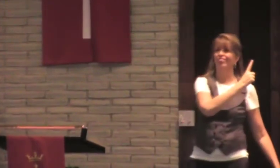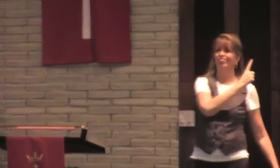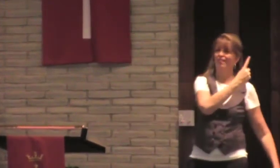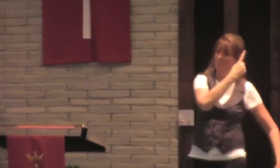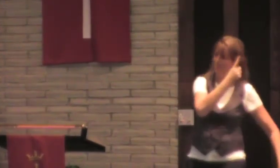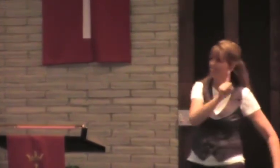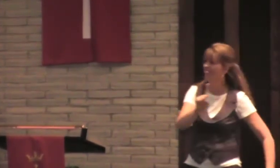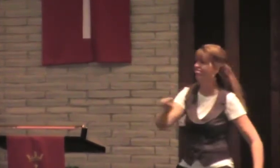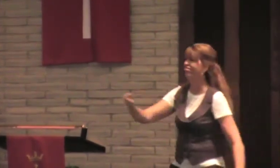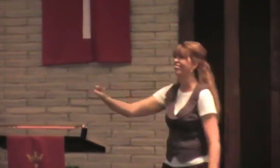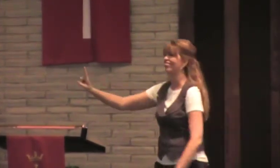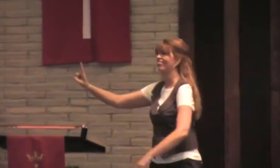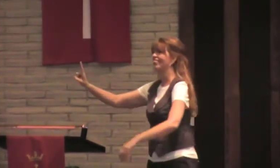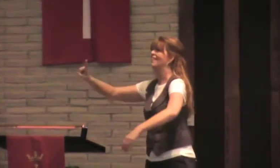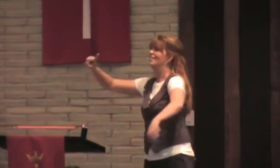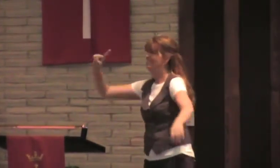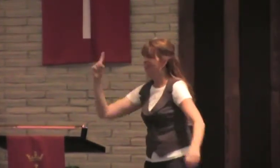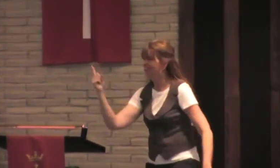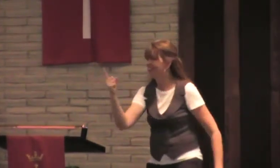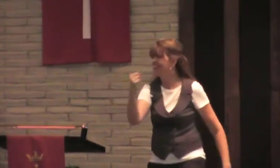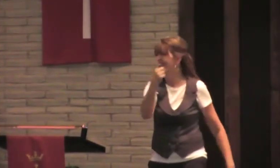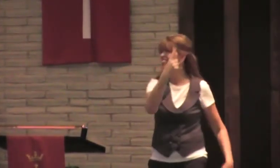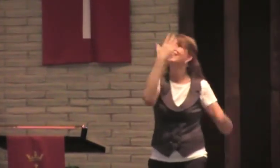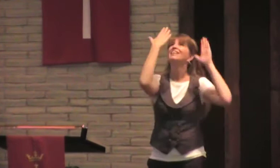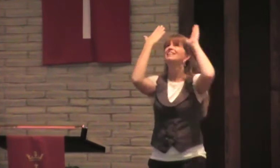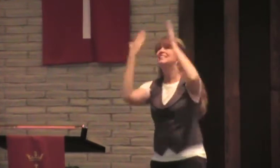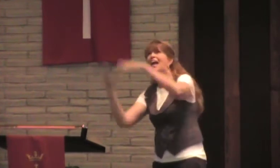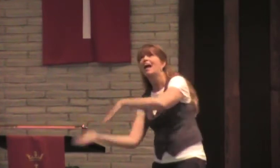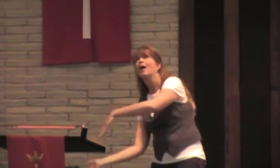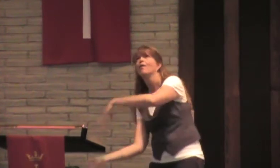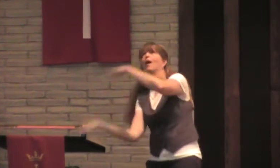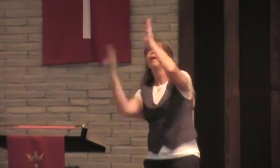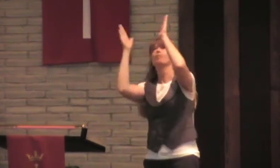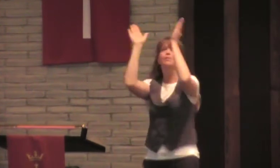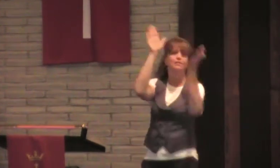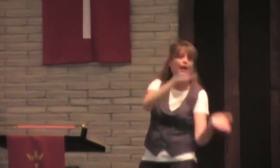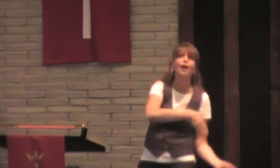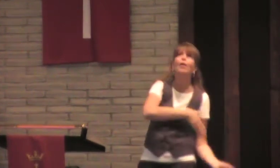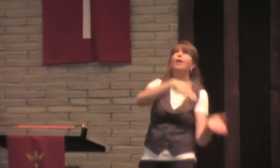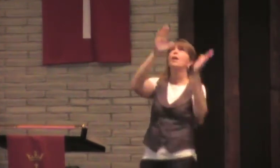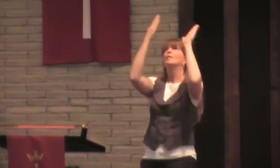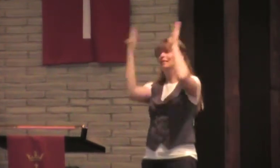walk and stray and stray and stray